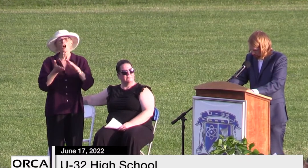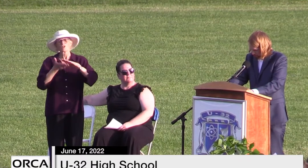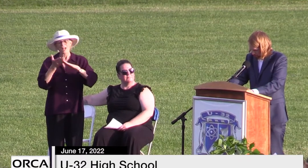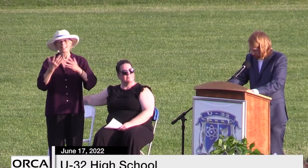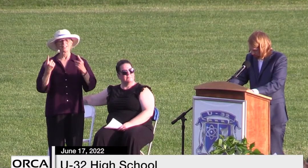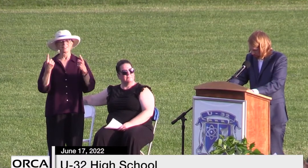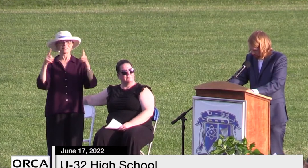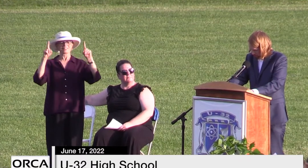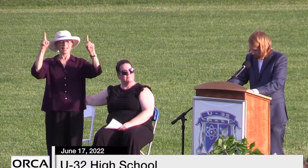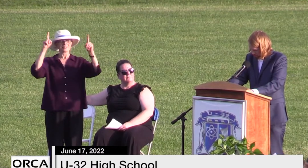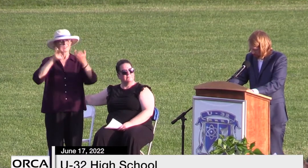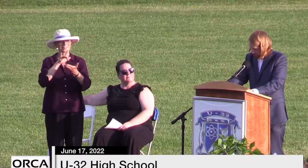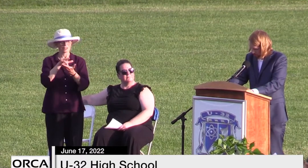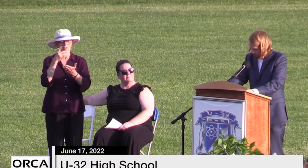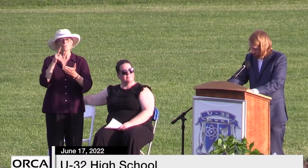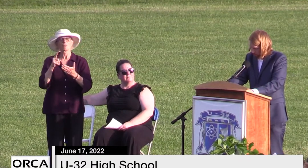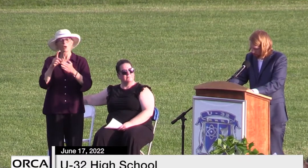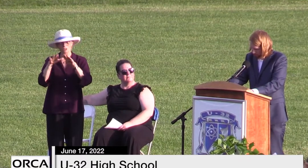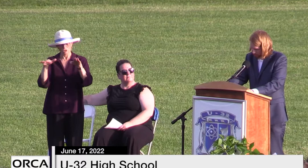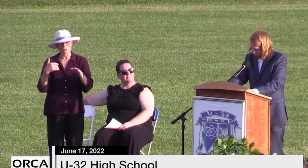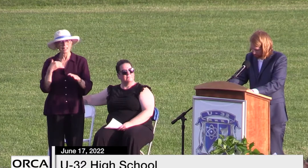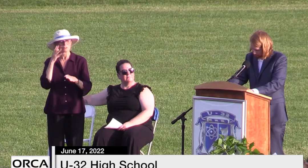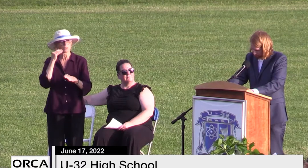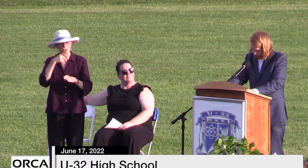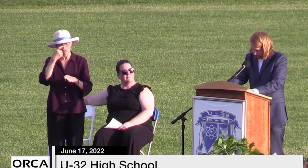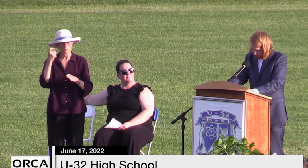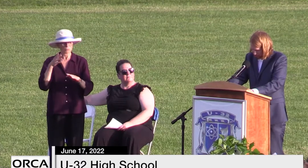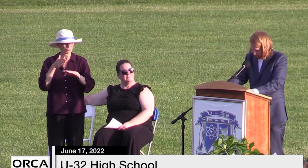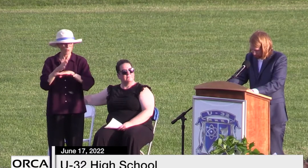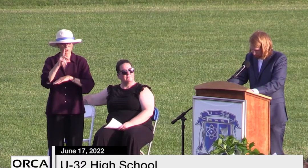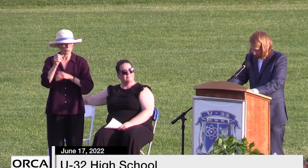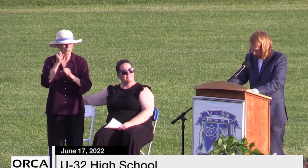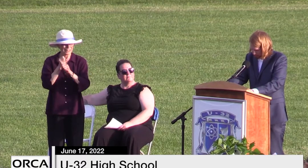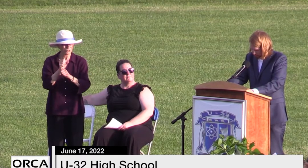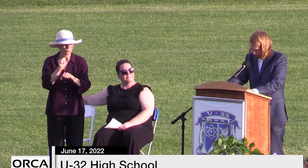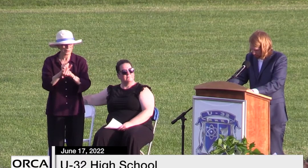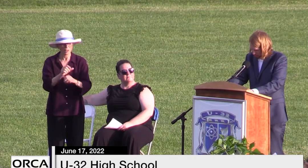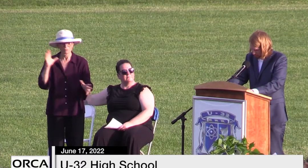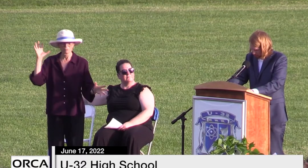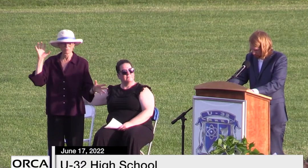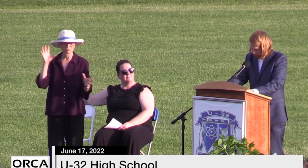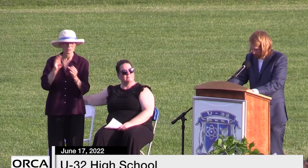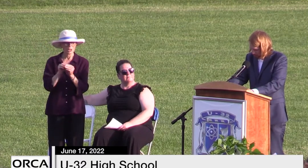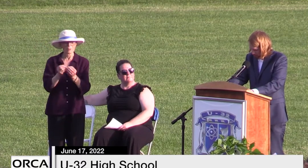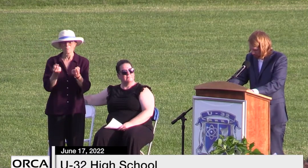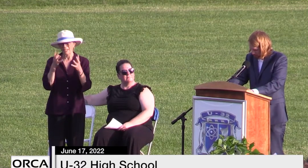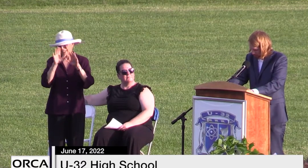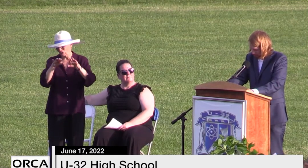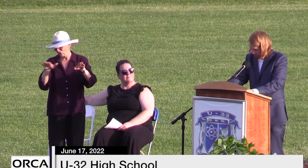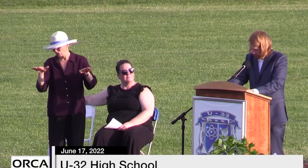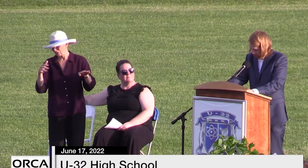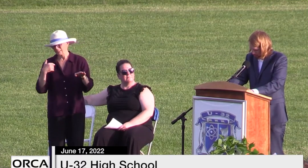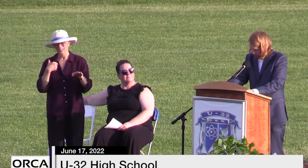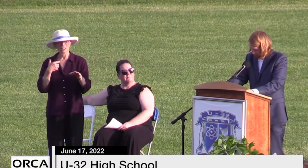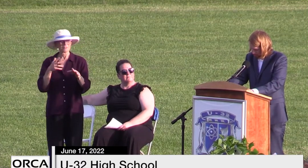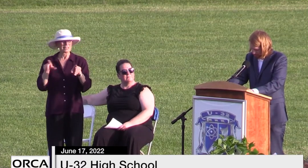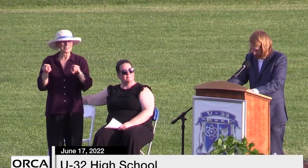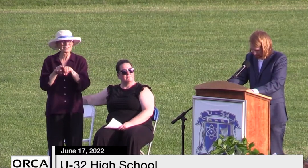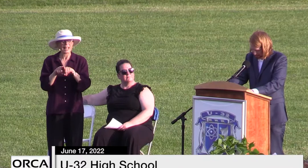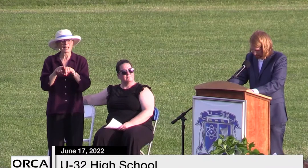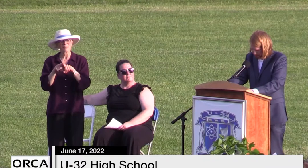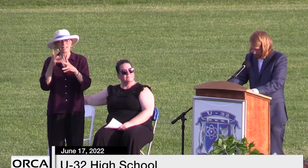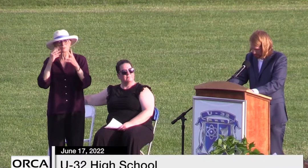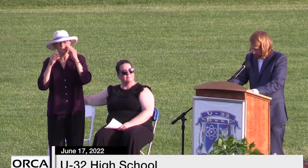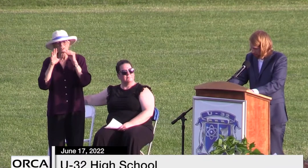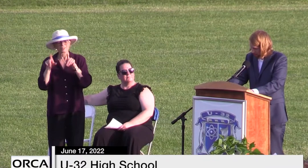for children who experienced trauma, for more than 20 years. In total, she worked with countless children who struggled through the same turmoil as she